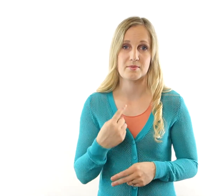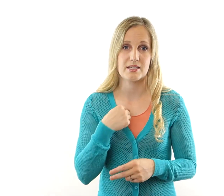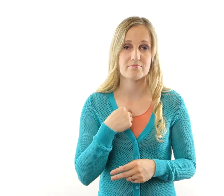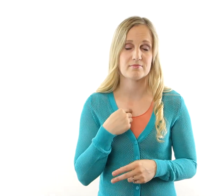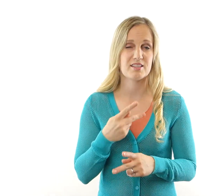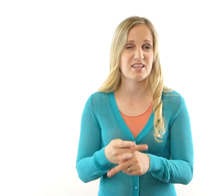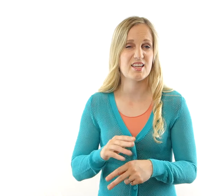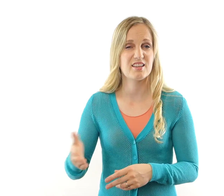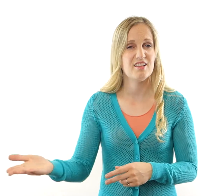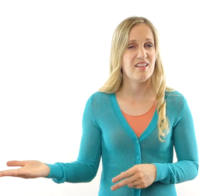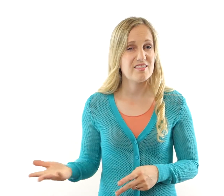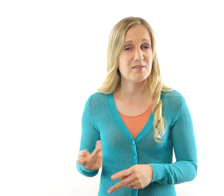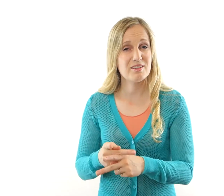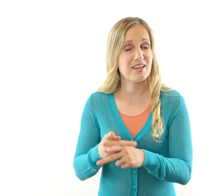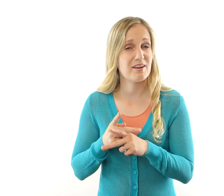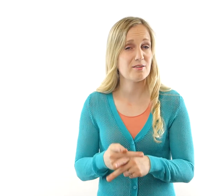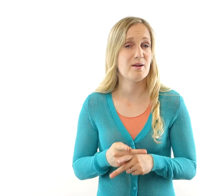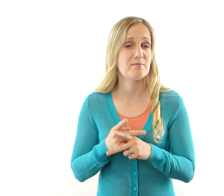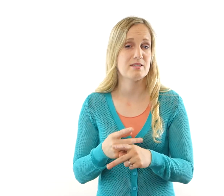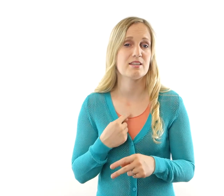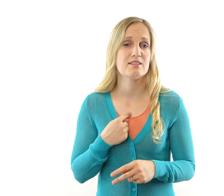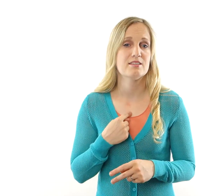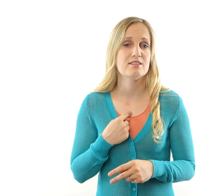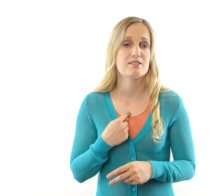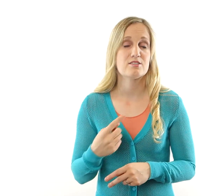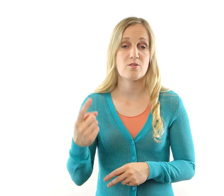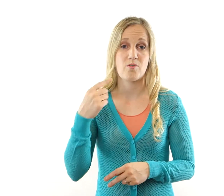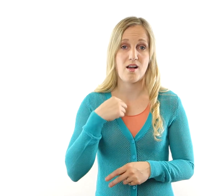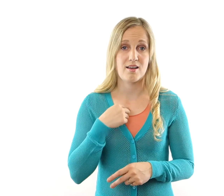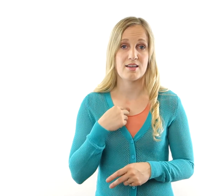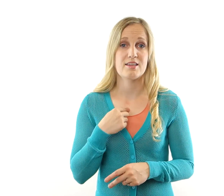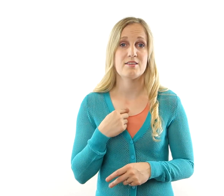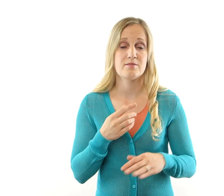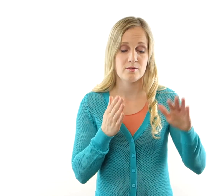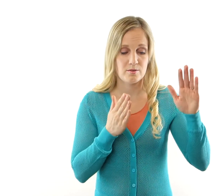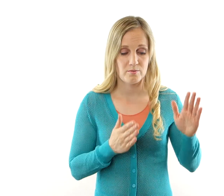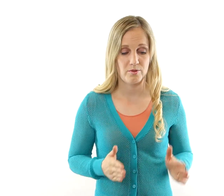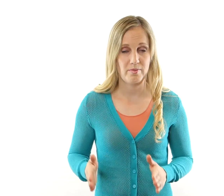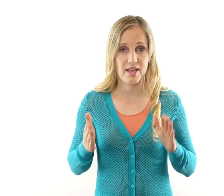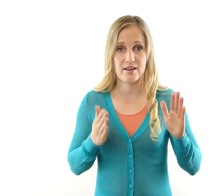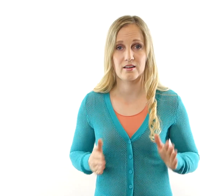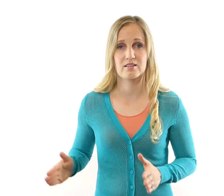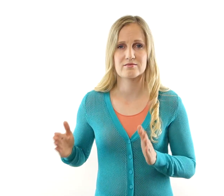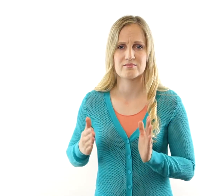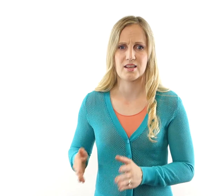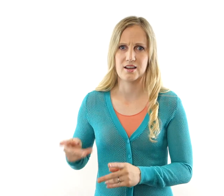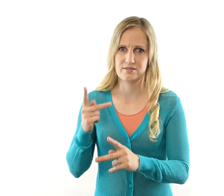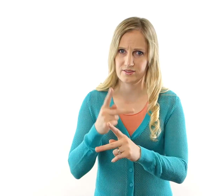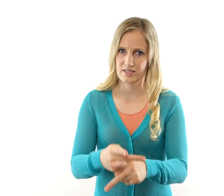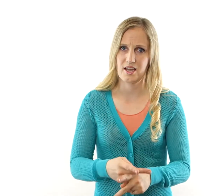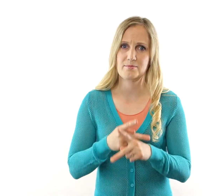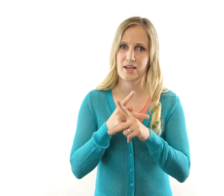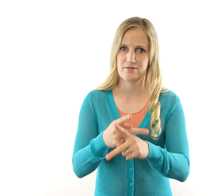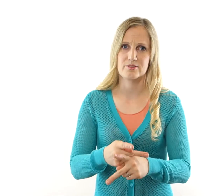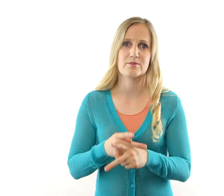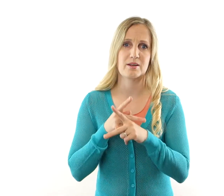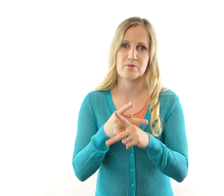me, that they really care about me. So I prepare carefully. I'm careful when I